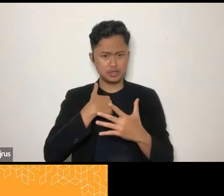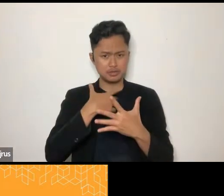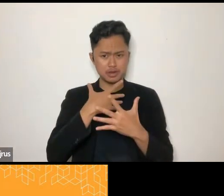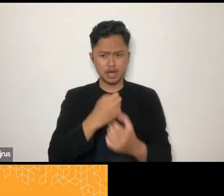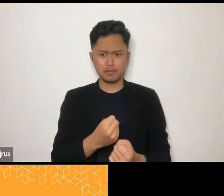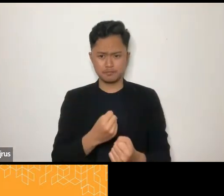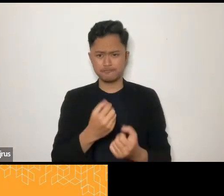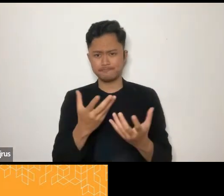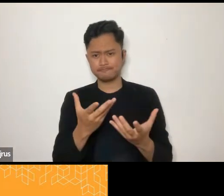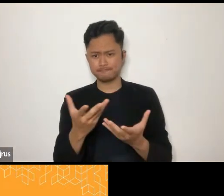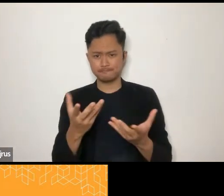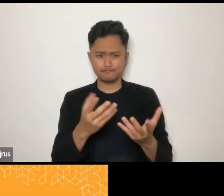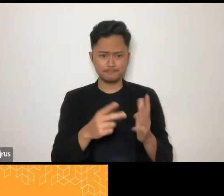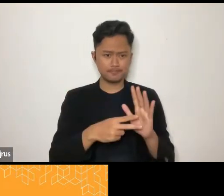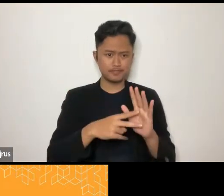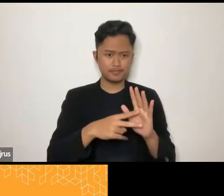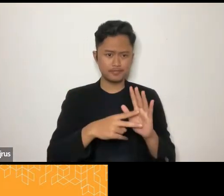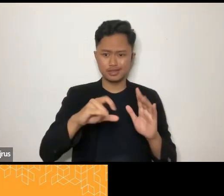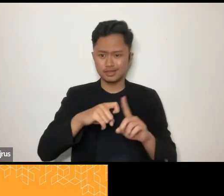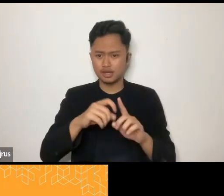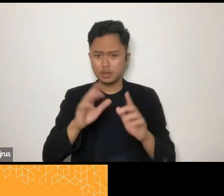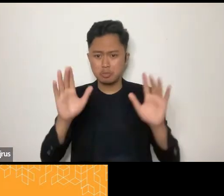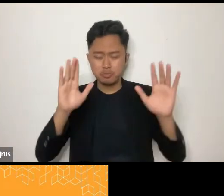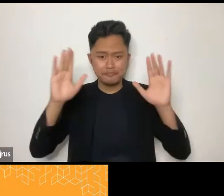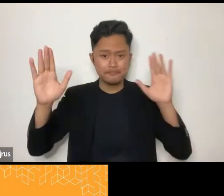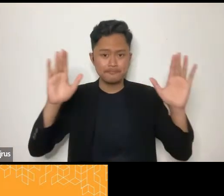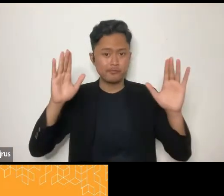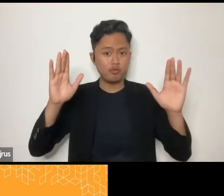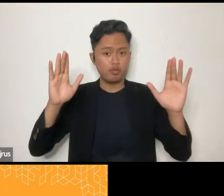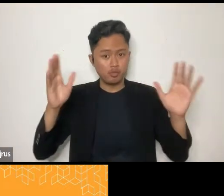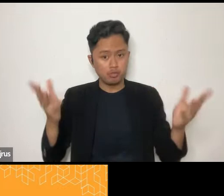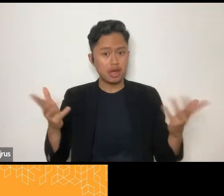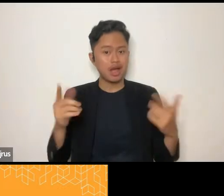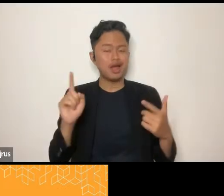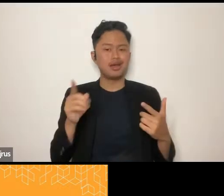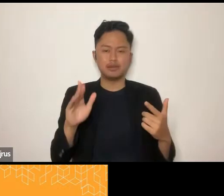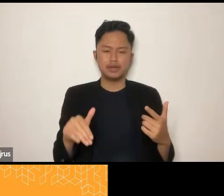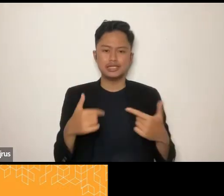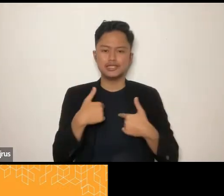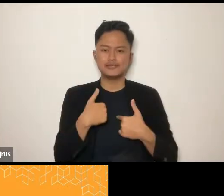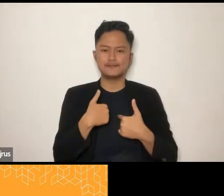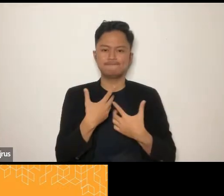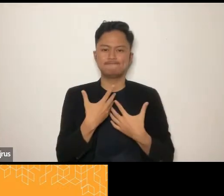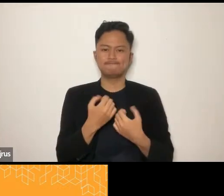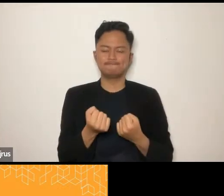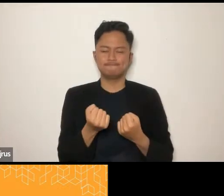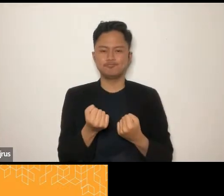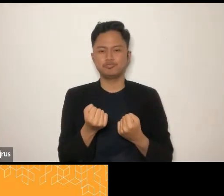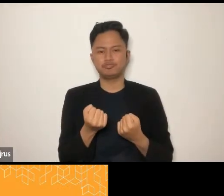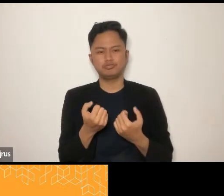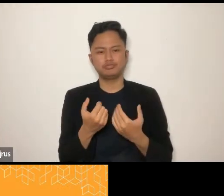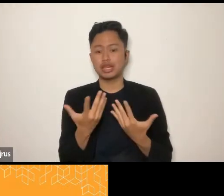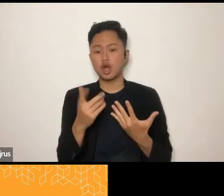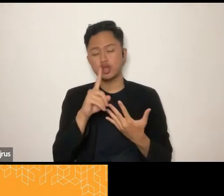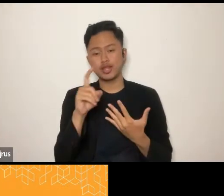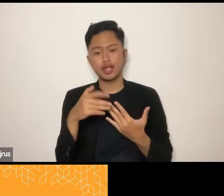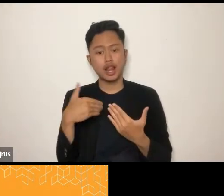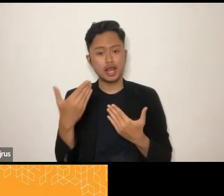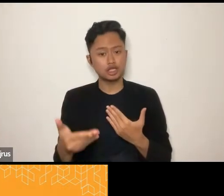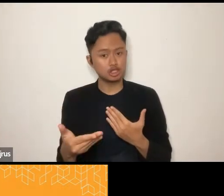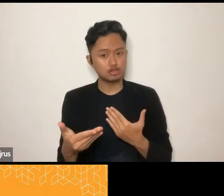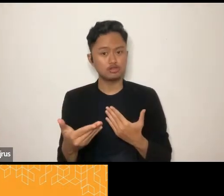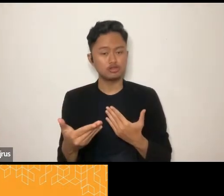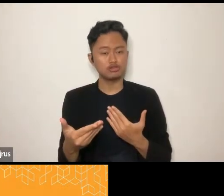that answering your question? I hope it was. And we have next question from